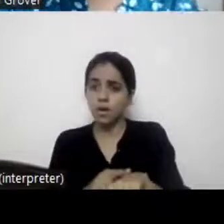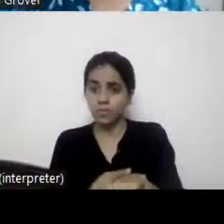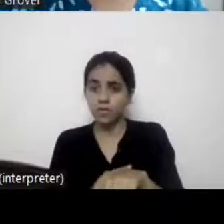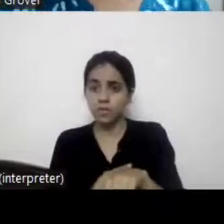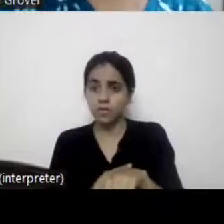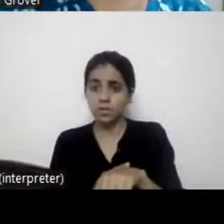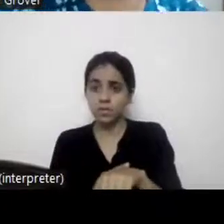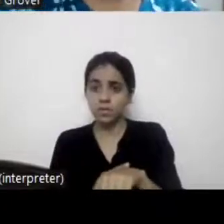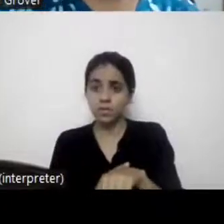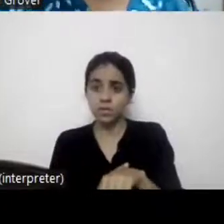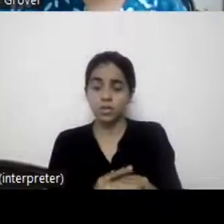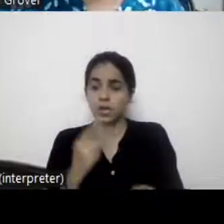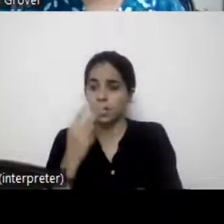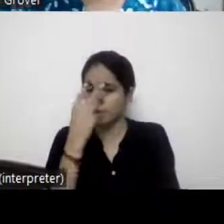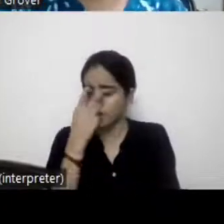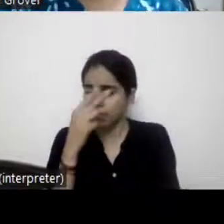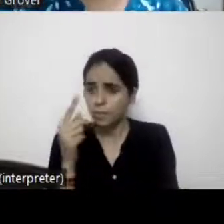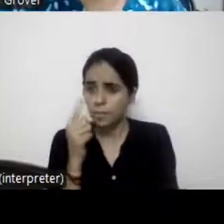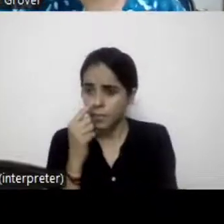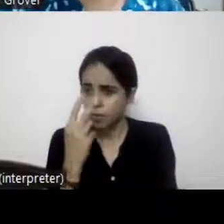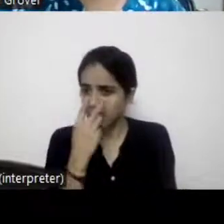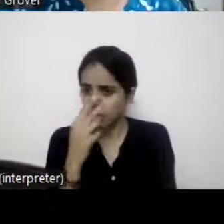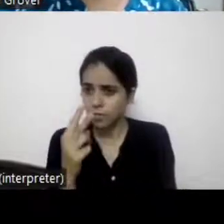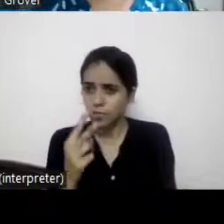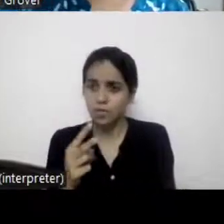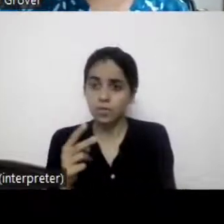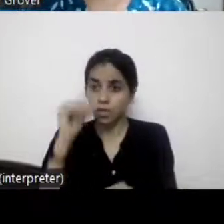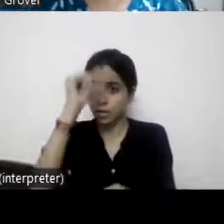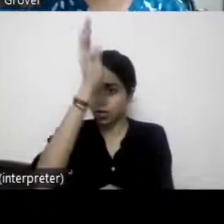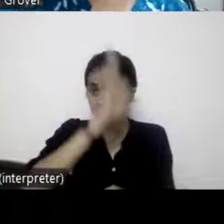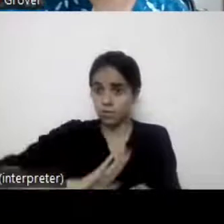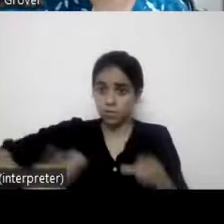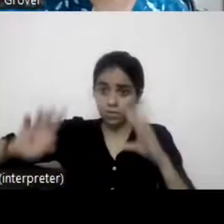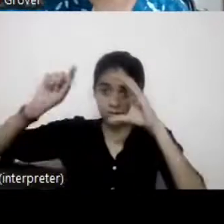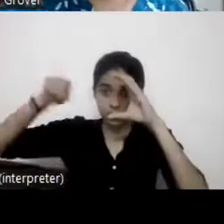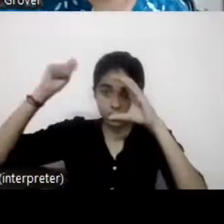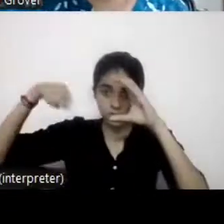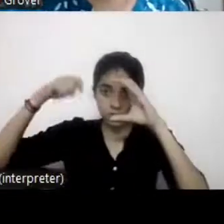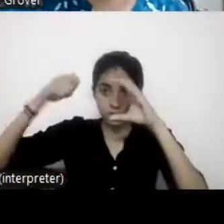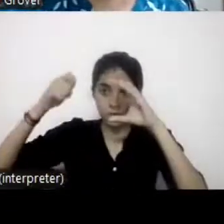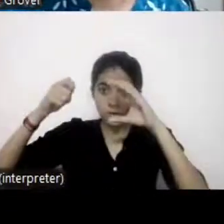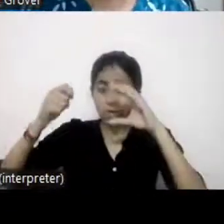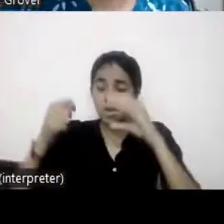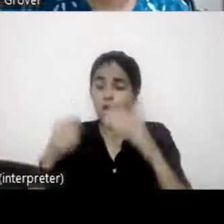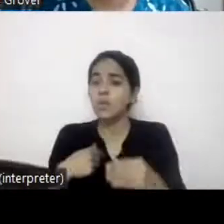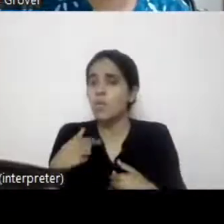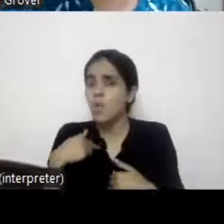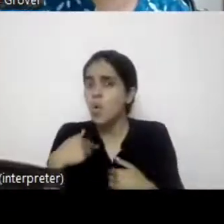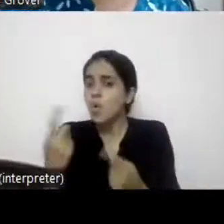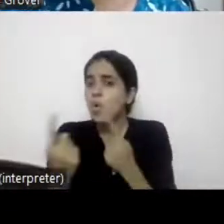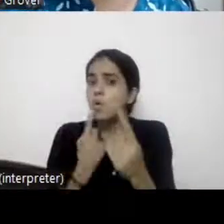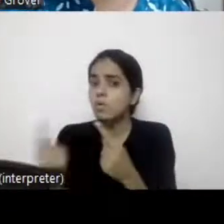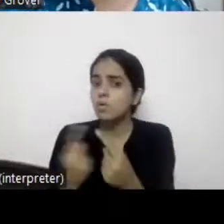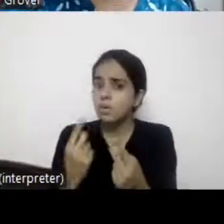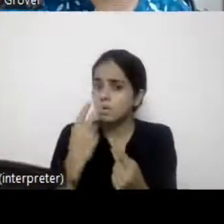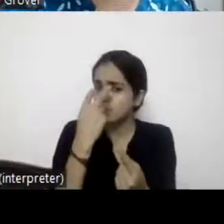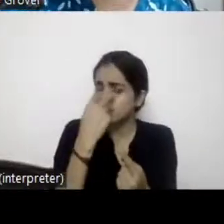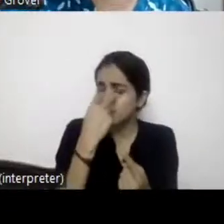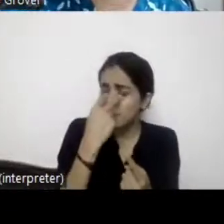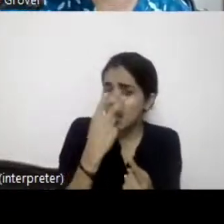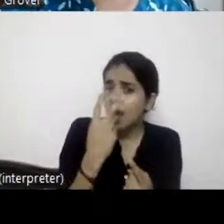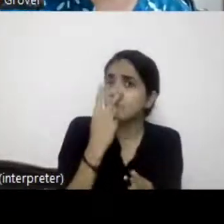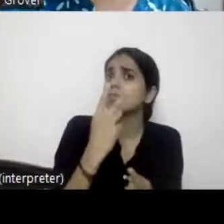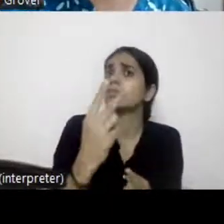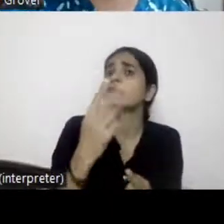a blind woman in Hindi cinema talked about why she needs to get cured. And who